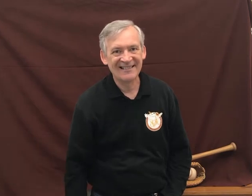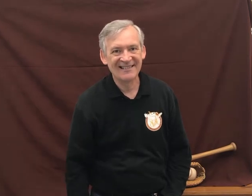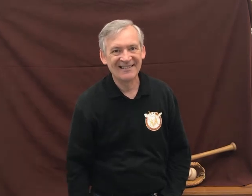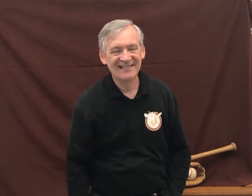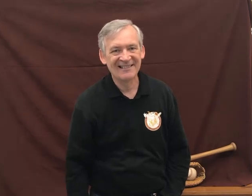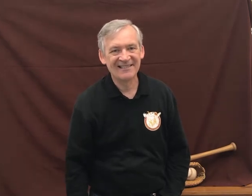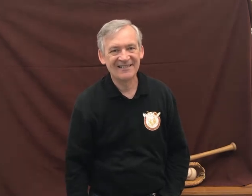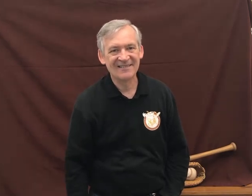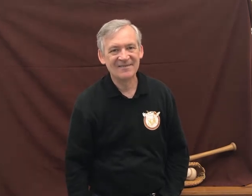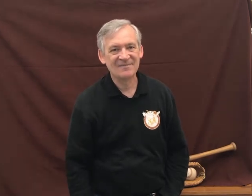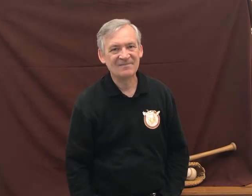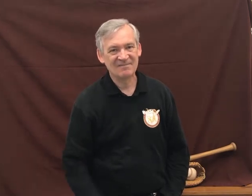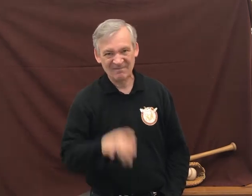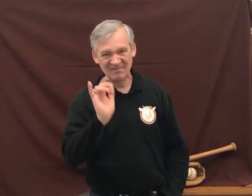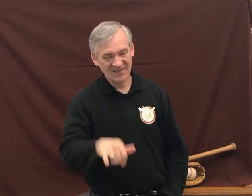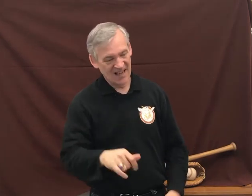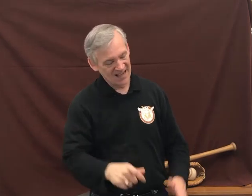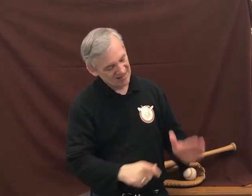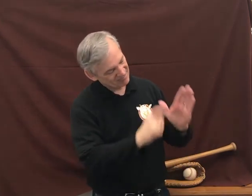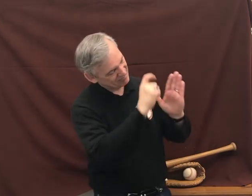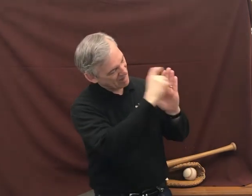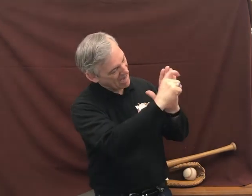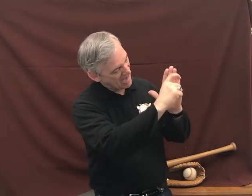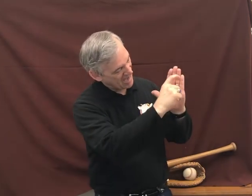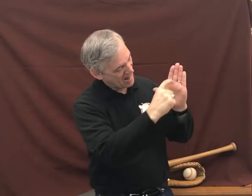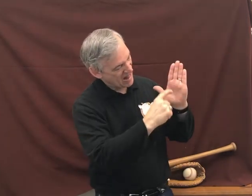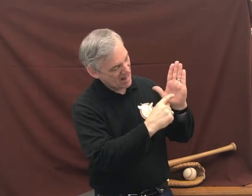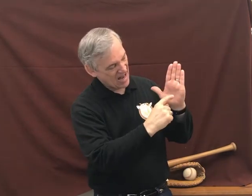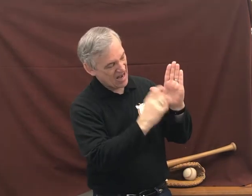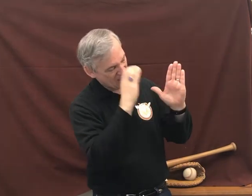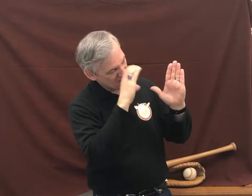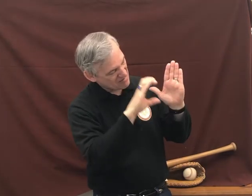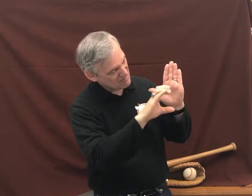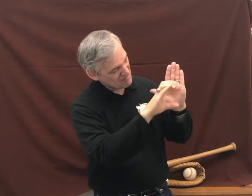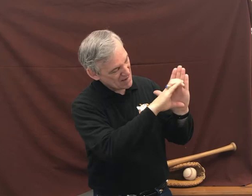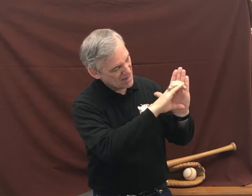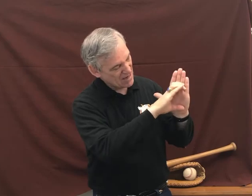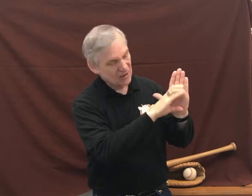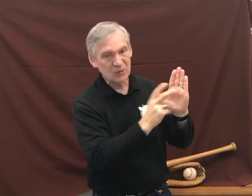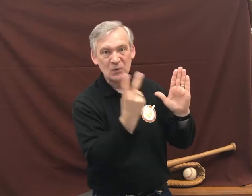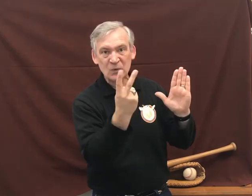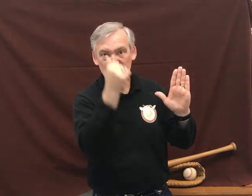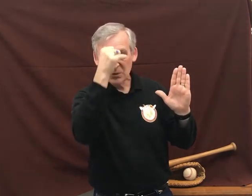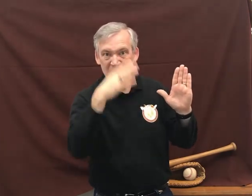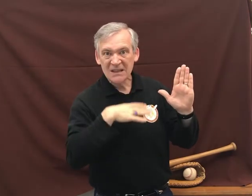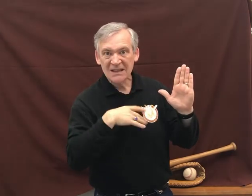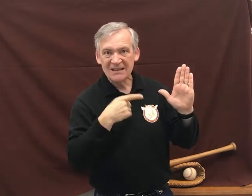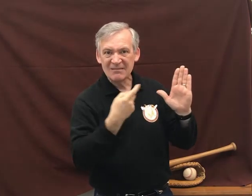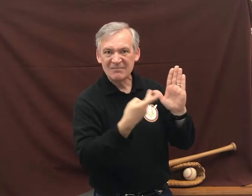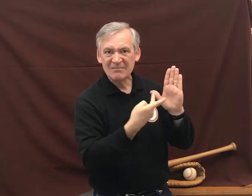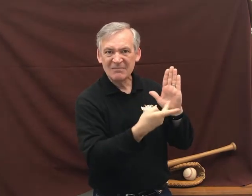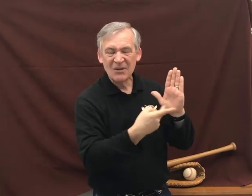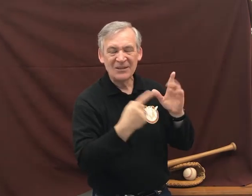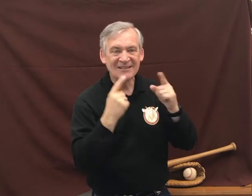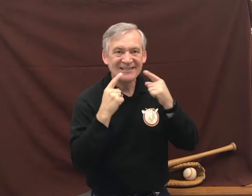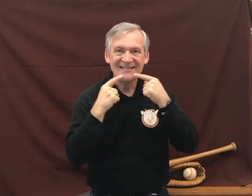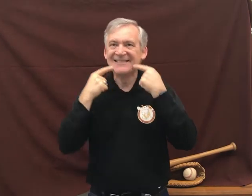Beneath it was a photo of two smiling men, the president of the Brooklyn Dodgers, Branch Rickey,